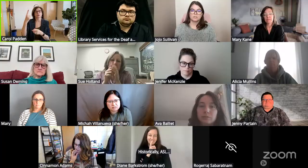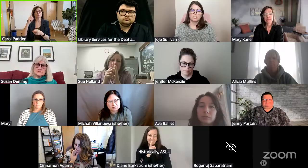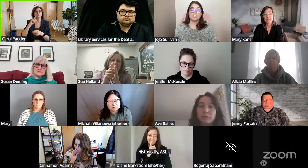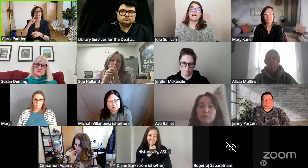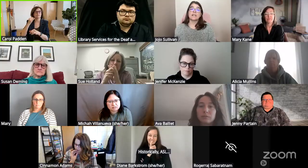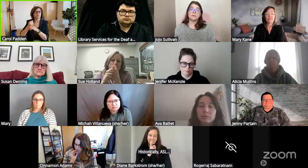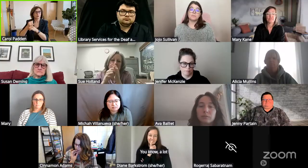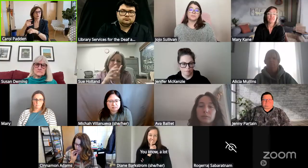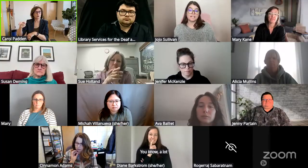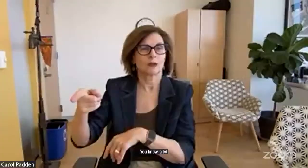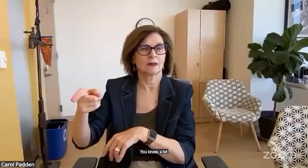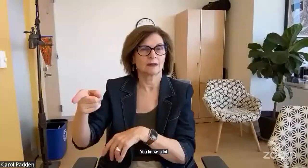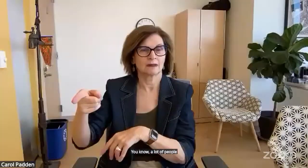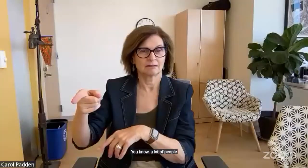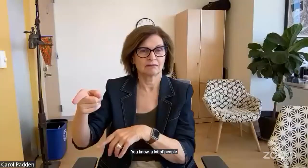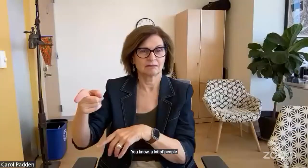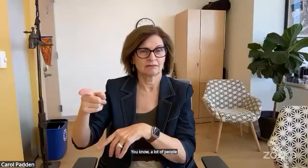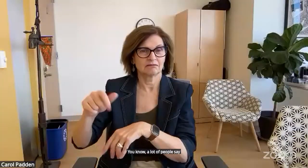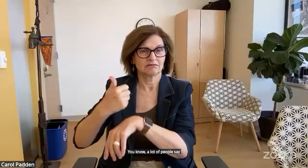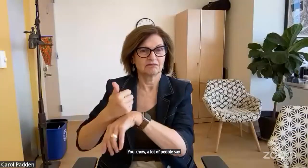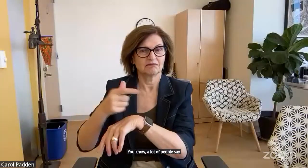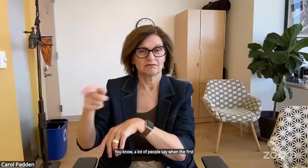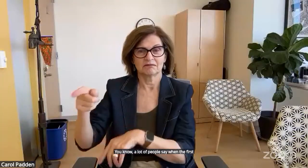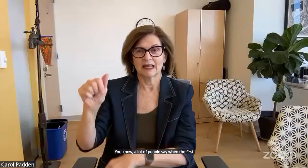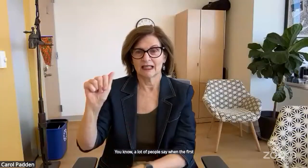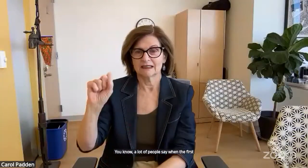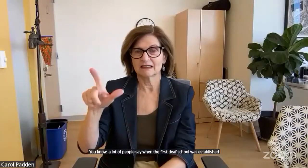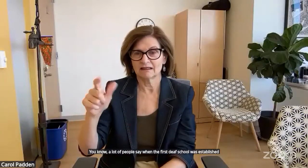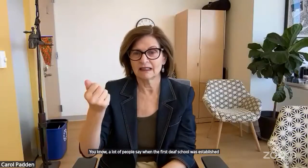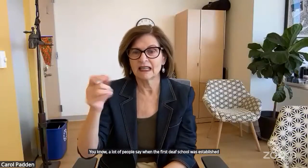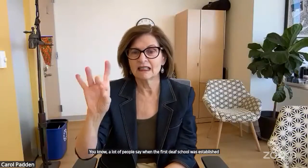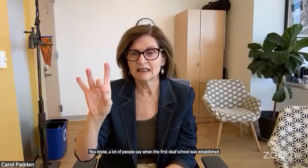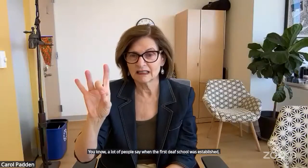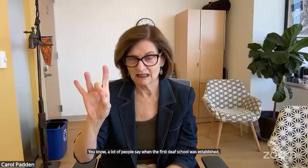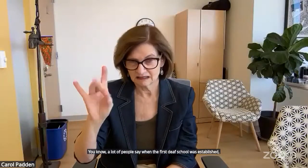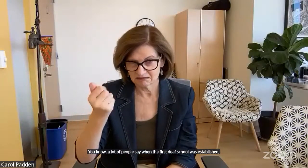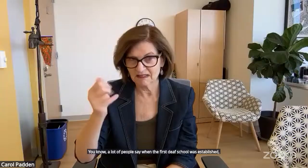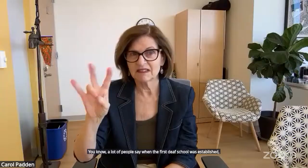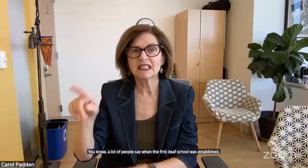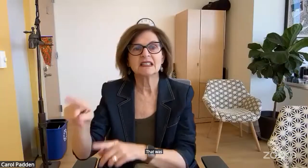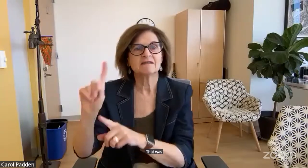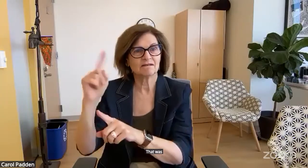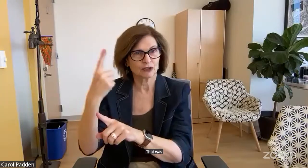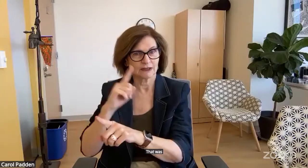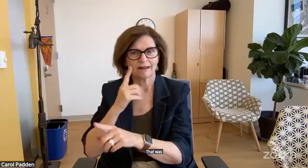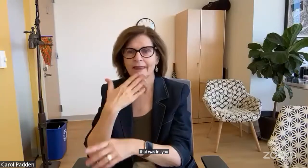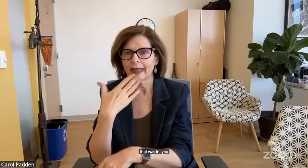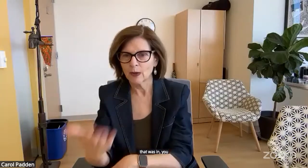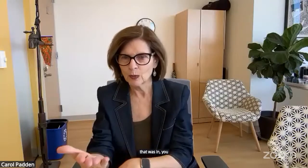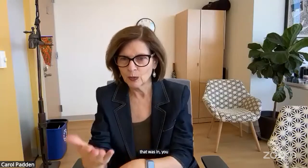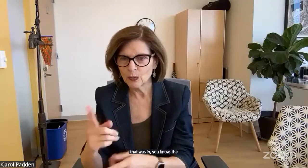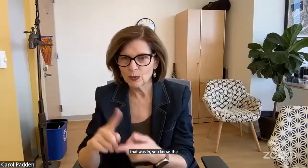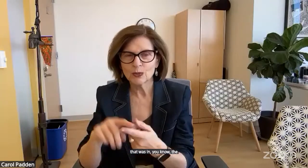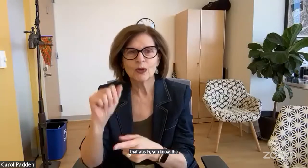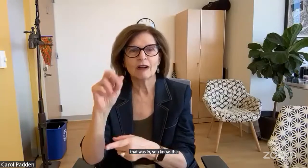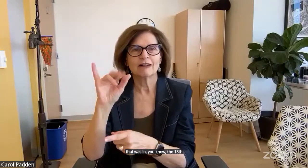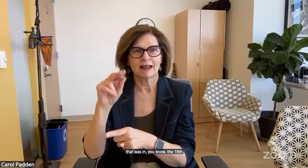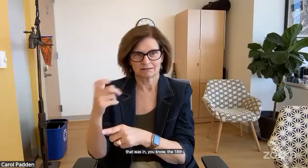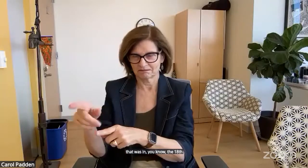You know, a lot of people say when the first deaf school was established, that was in, the 18, thank